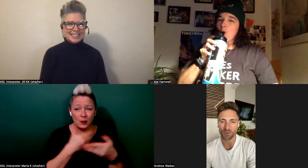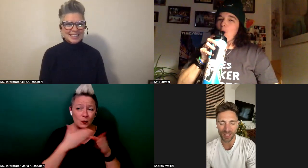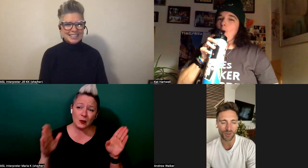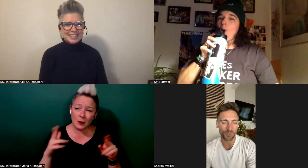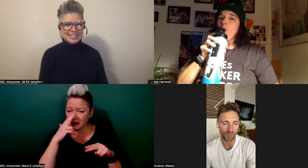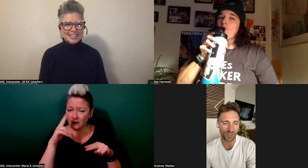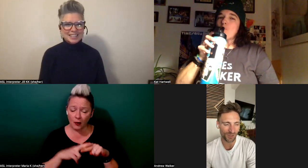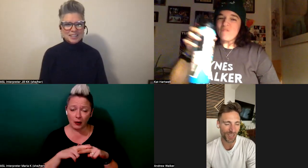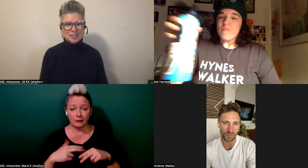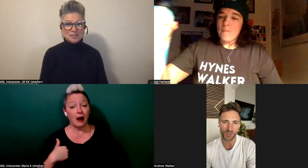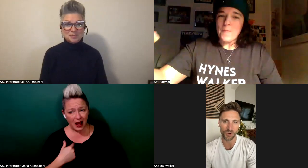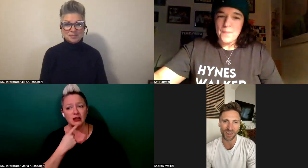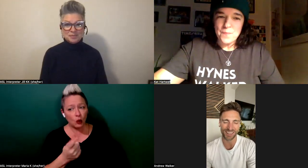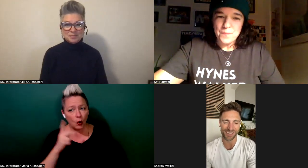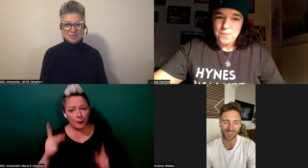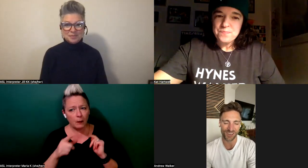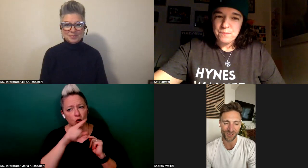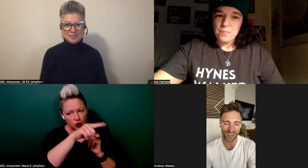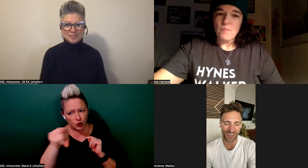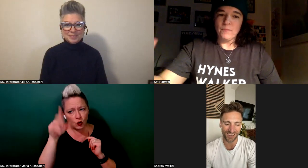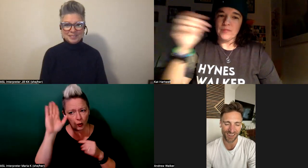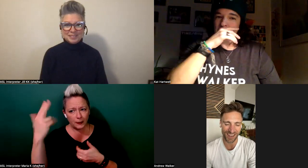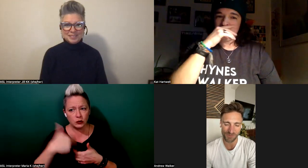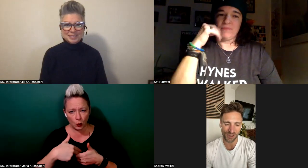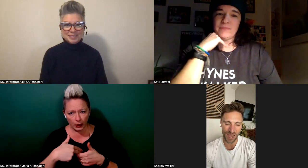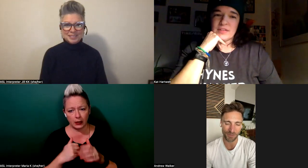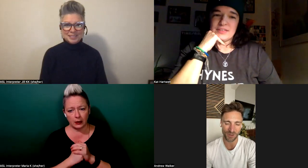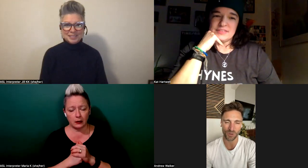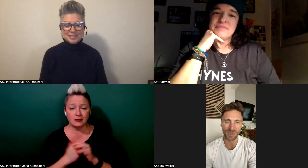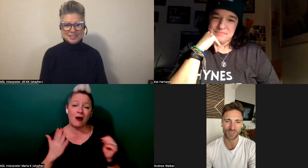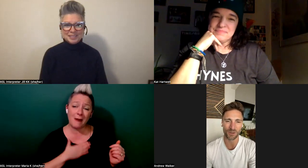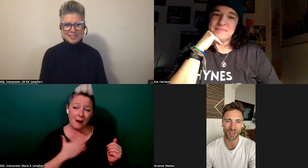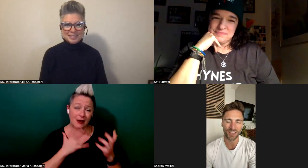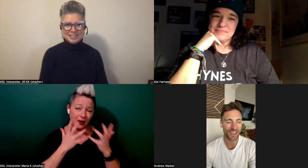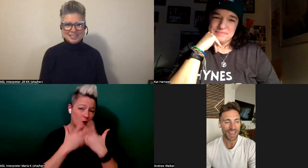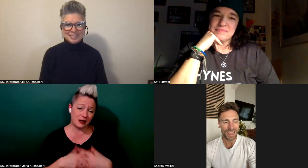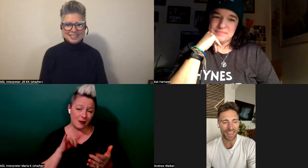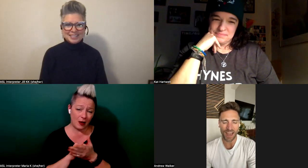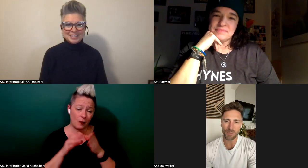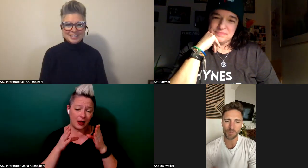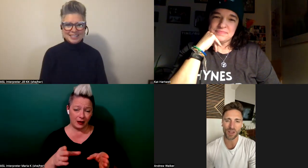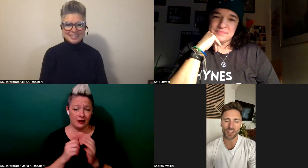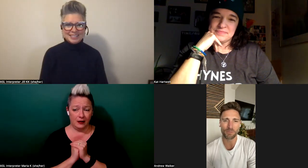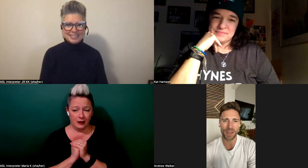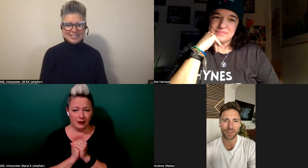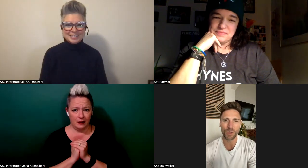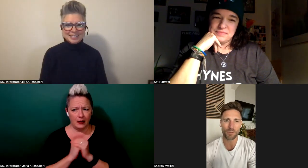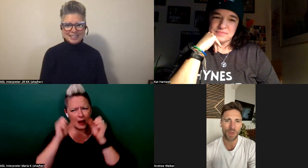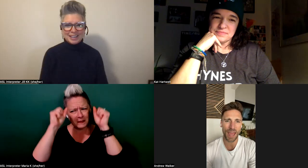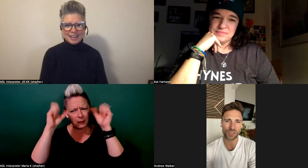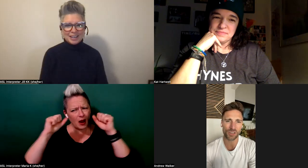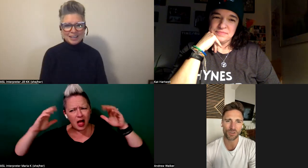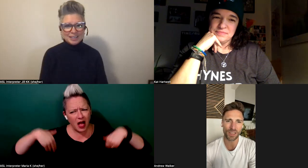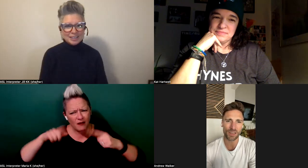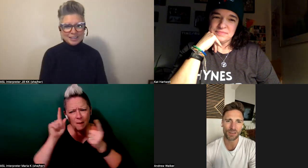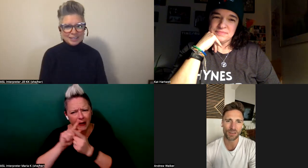told people that you guys would be joining, and so I'm so happy that it worked out that way. And I'm surprised you haven't